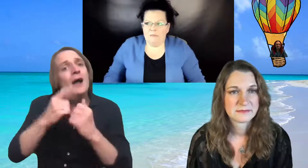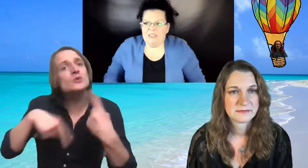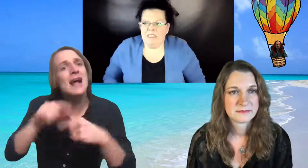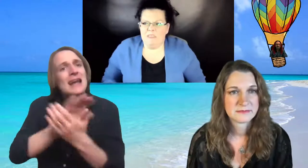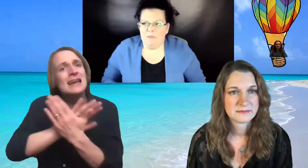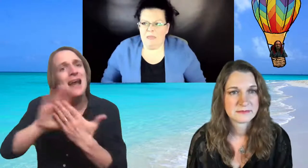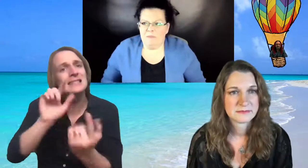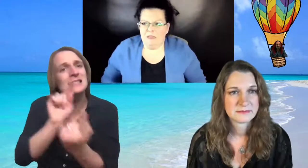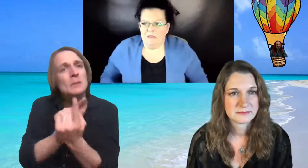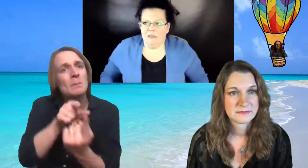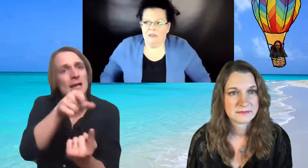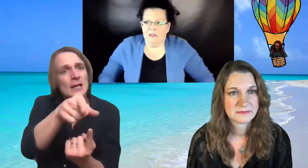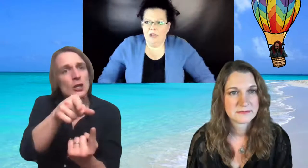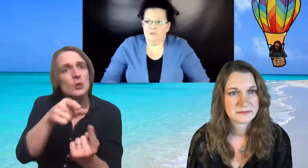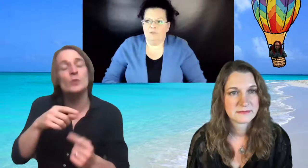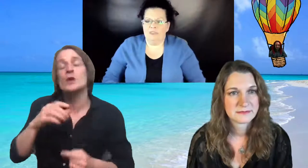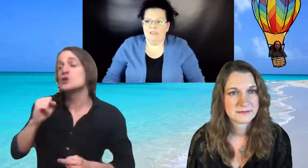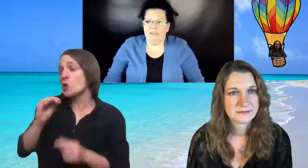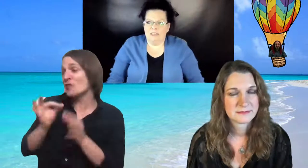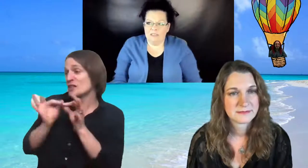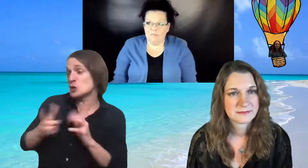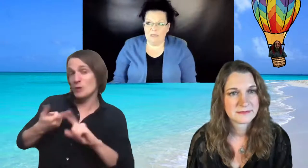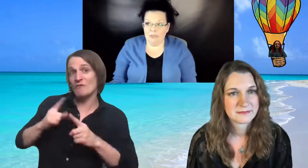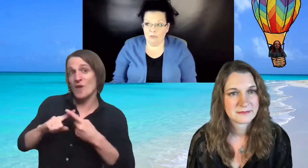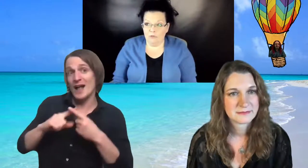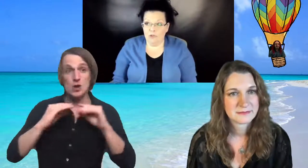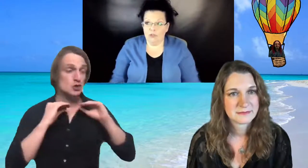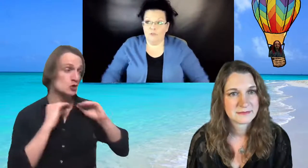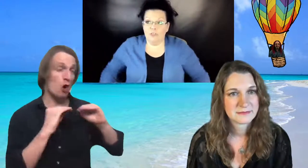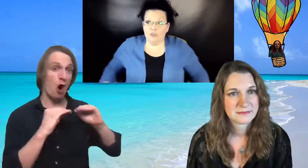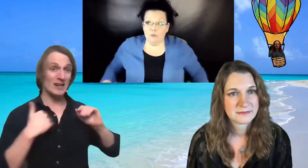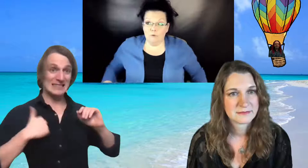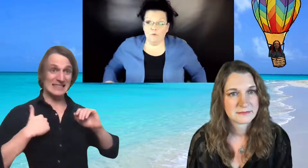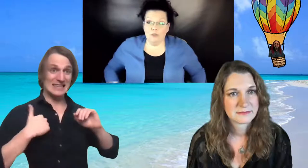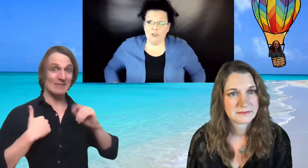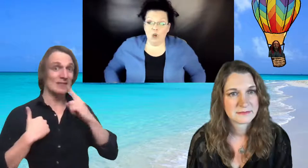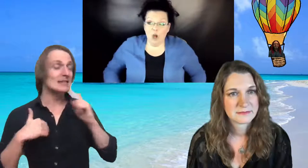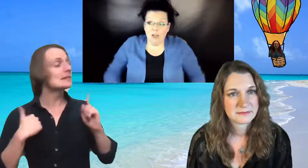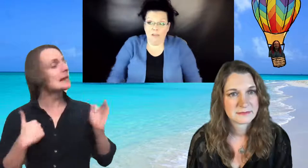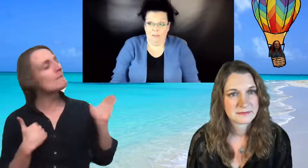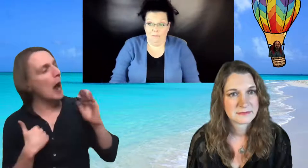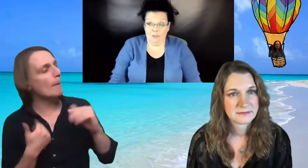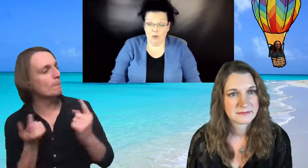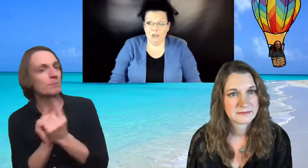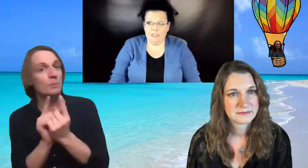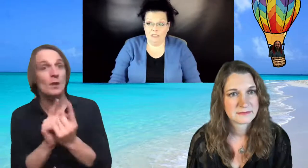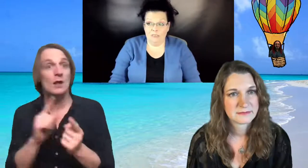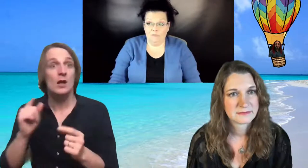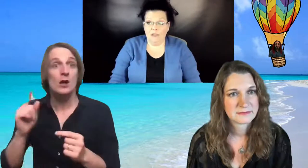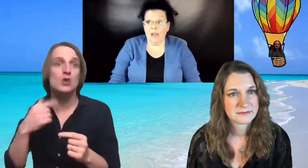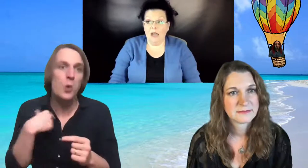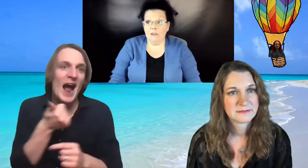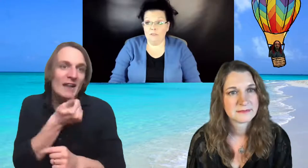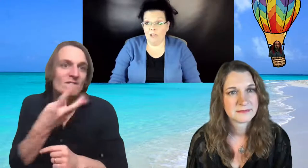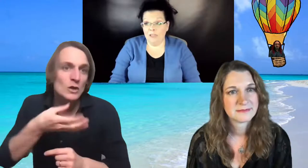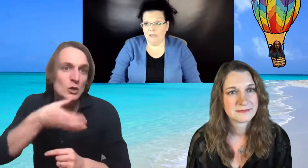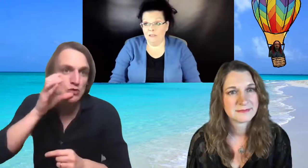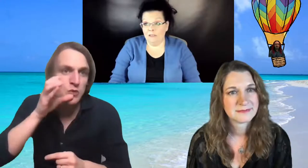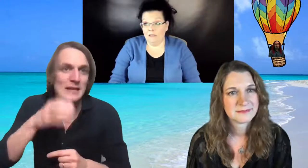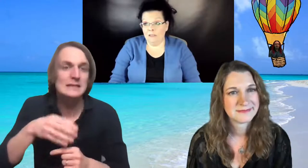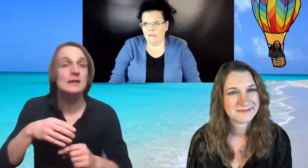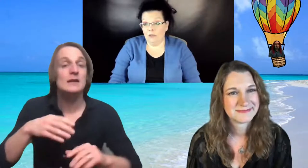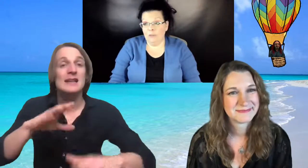his ABCs, maybe, and how to sign nice to meet you. So the interpreter friend taught him, taught Steve how to